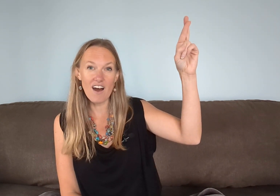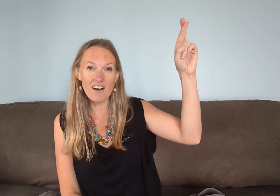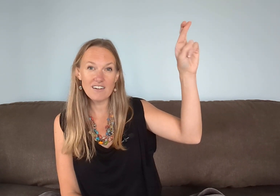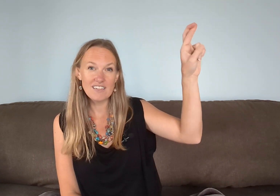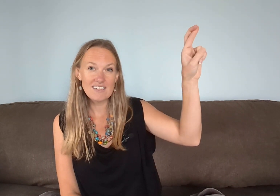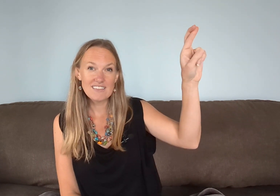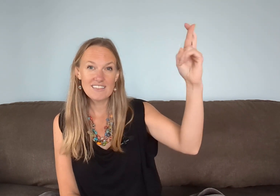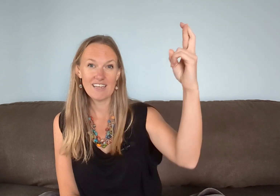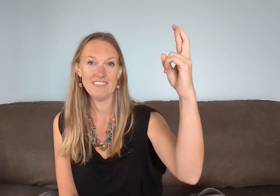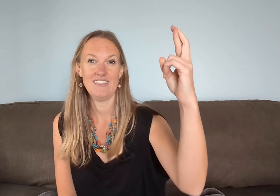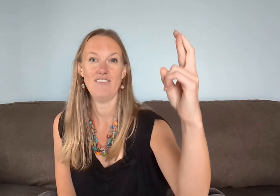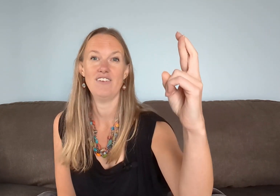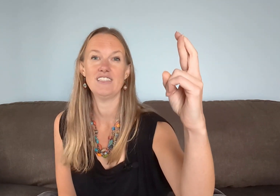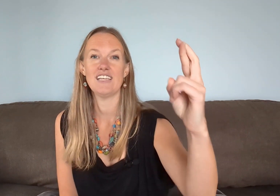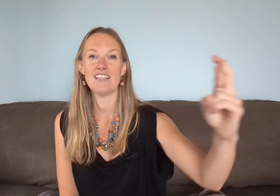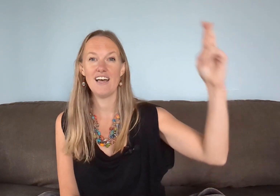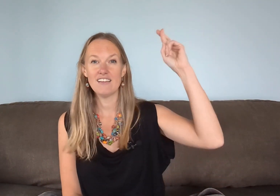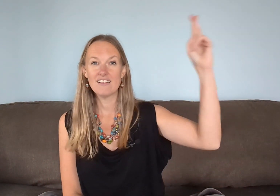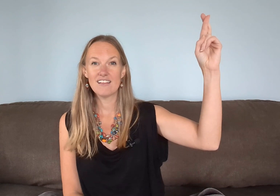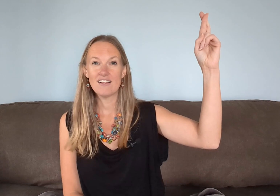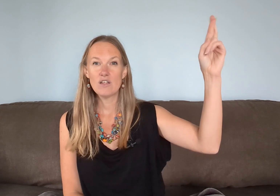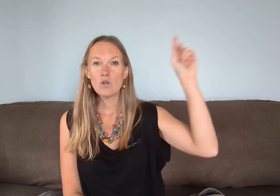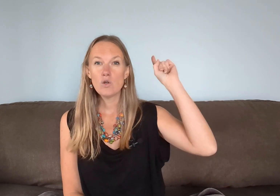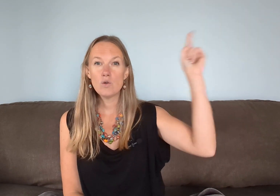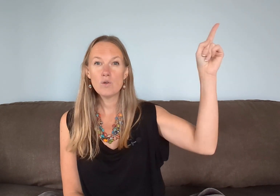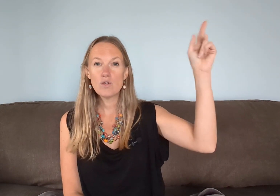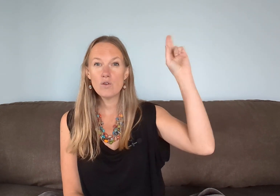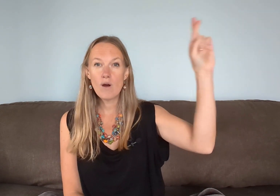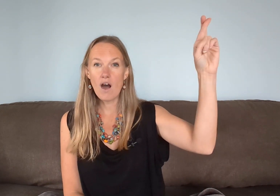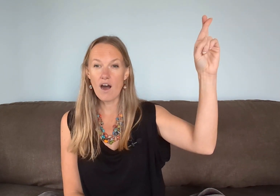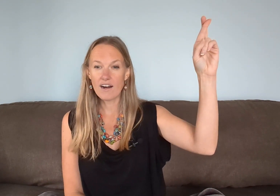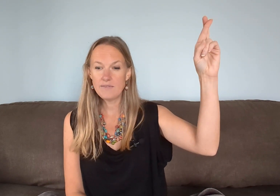are. Okay, so you have your fingers like that. Who you are.